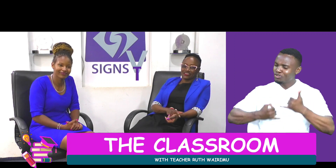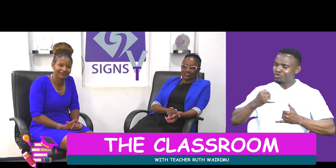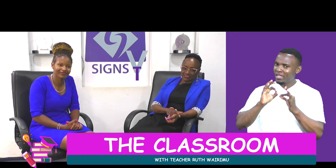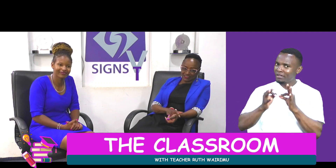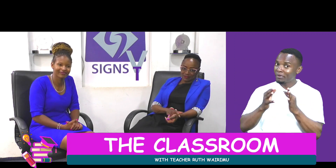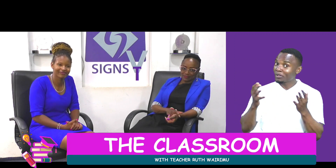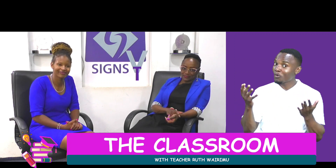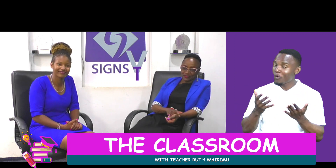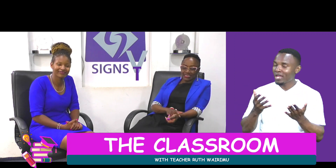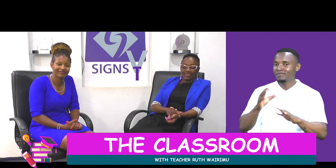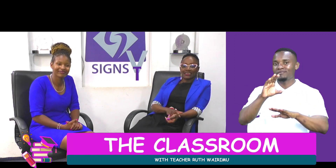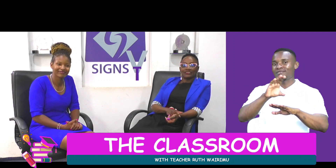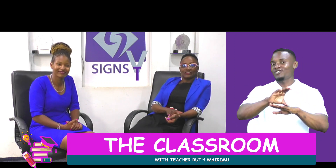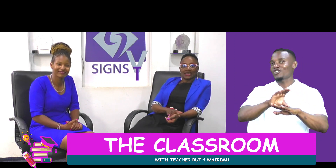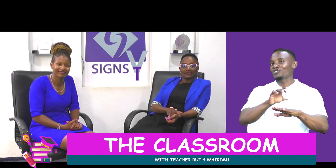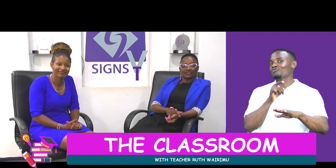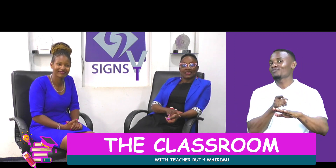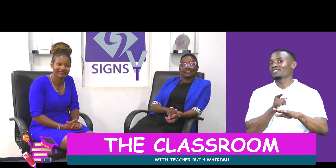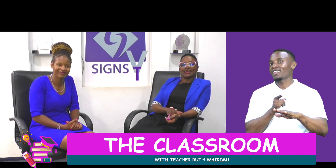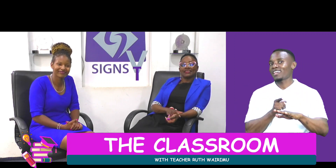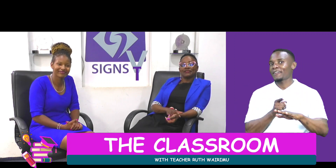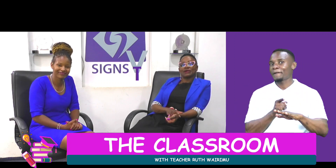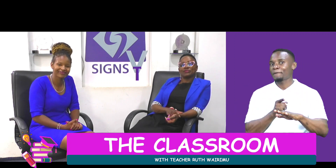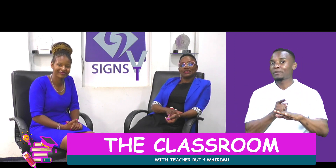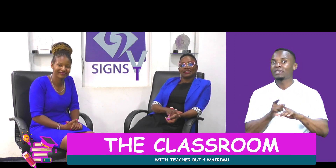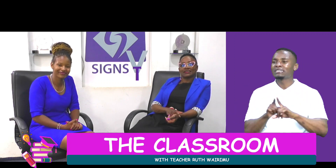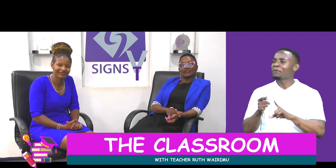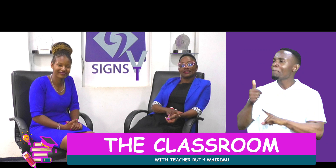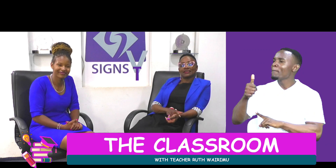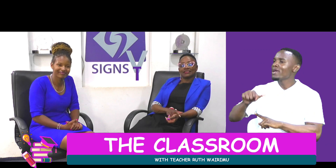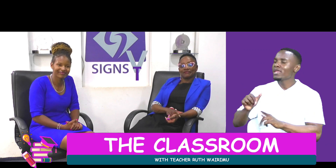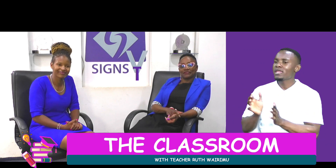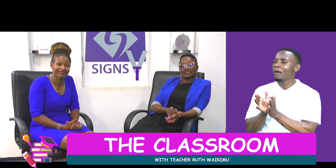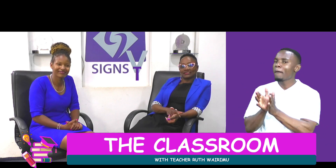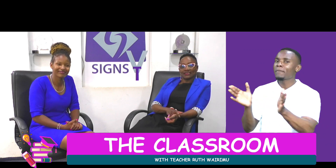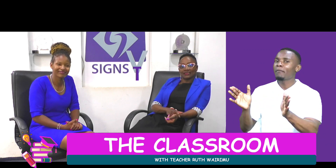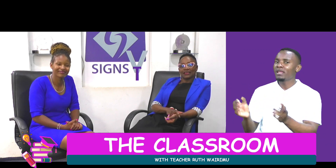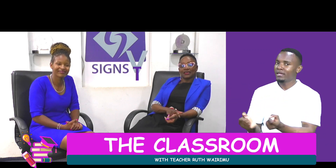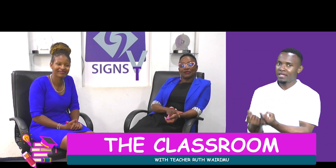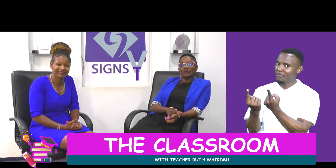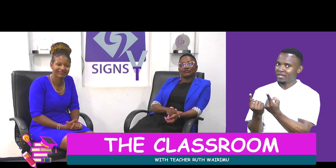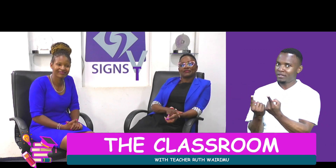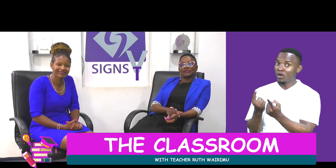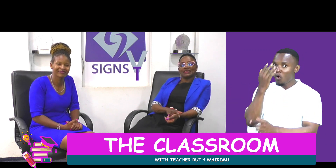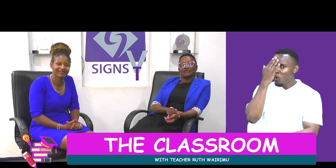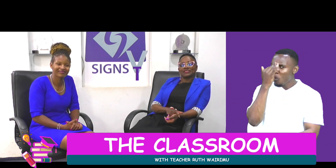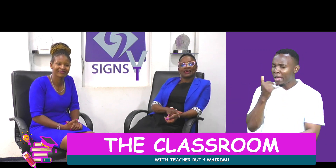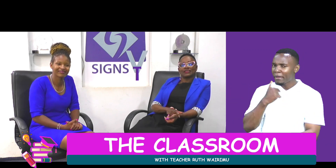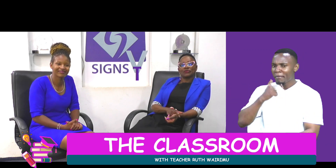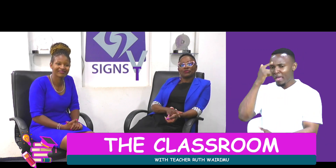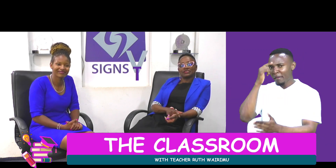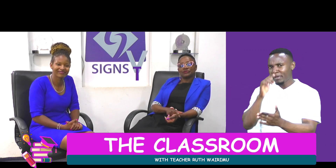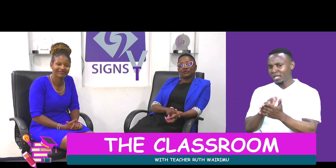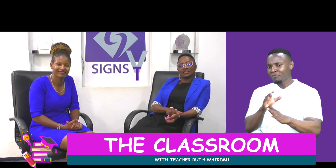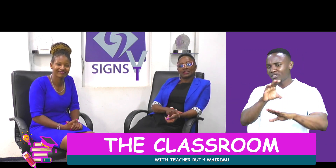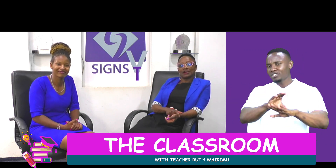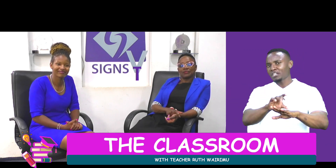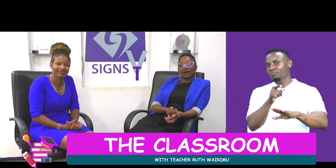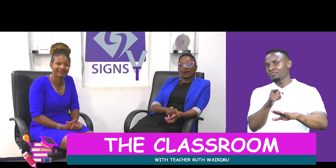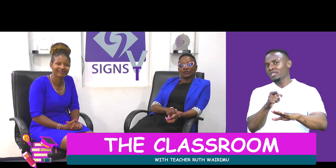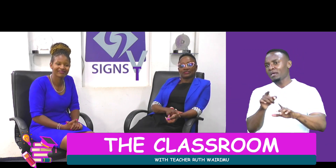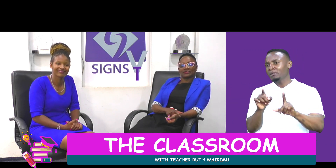is in church. In church and any public event. Because I believe there nobody